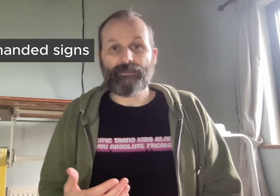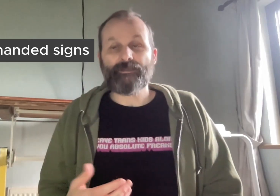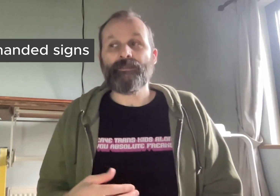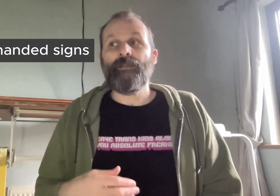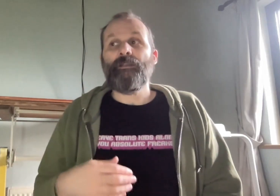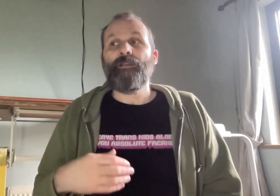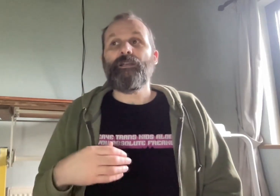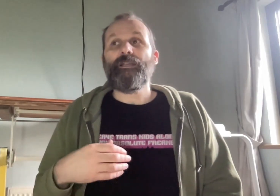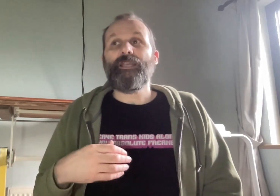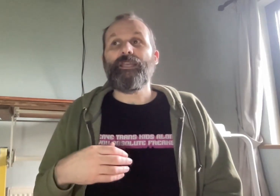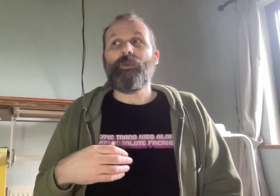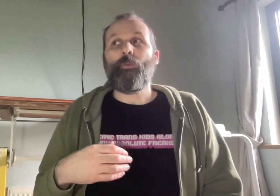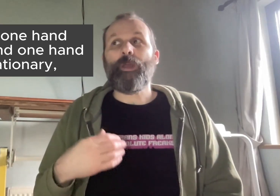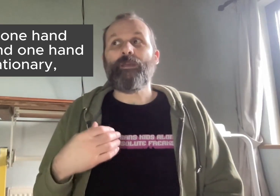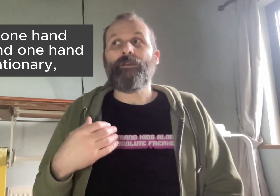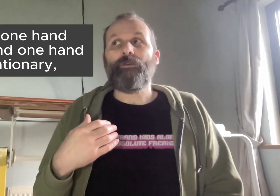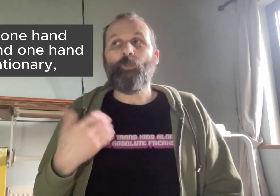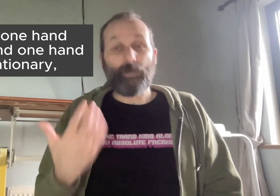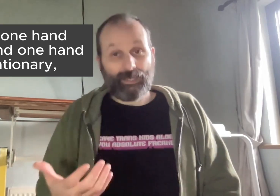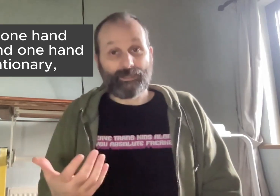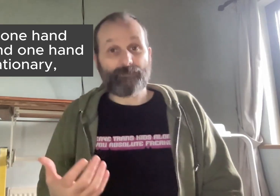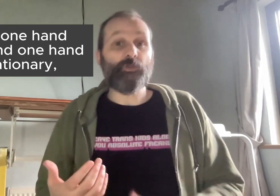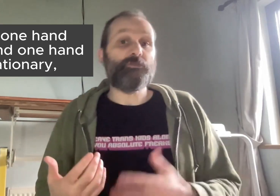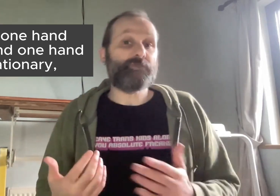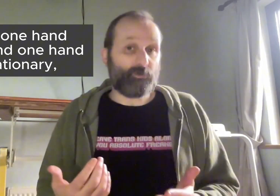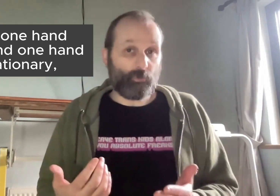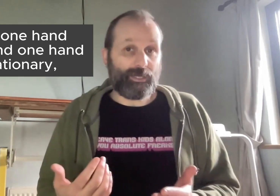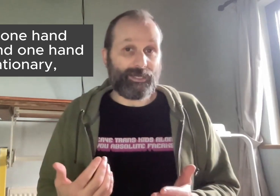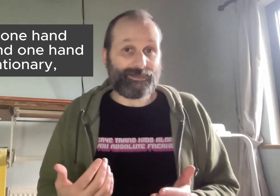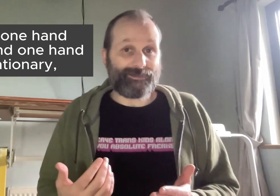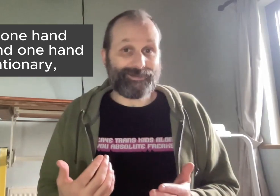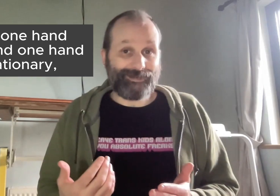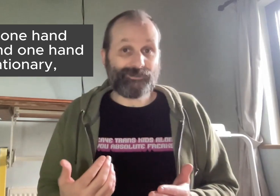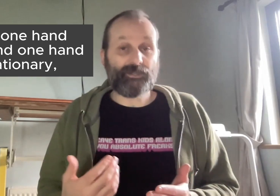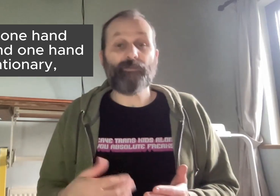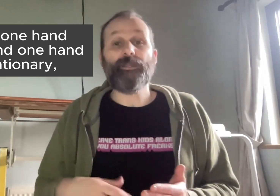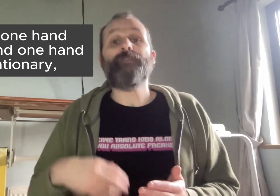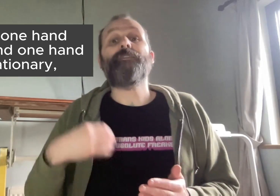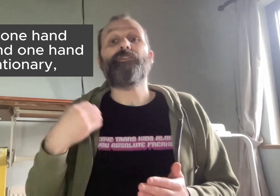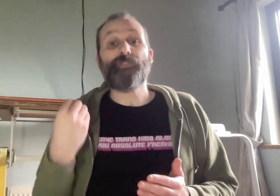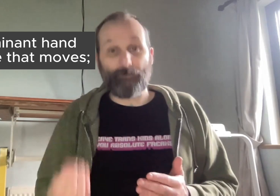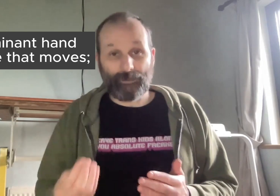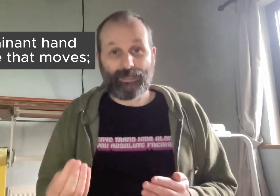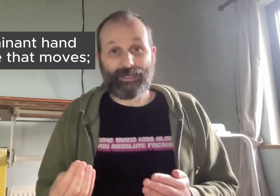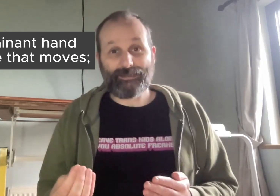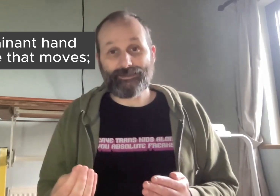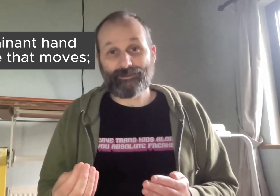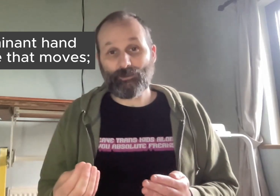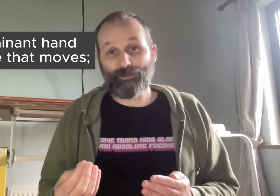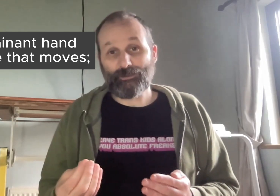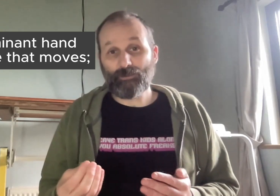signs where one hand moves and one hand is stationary, the dominant hand is the one that